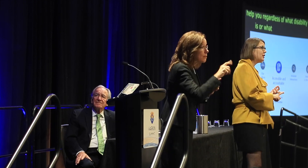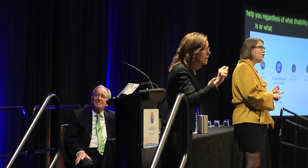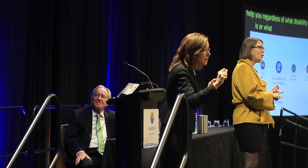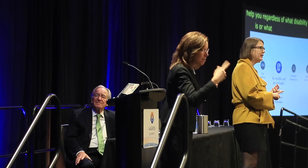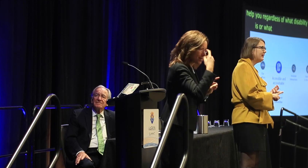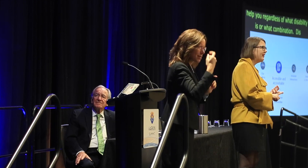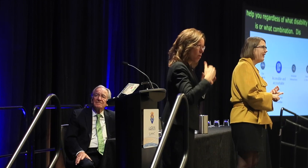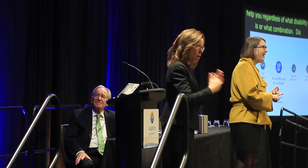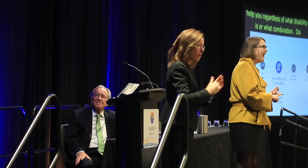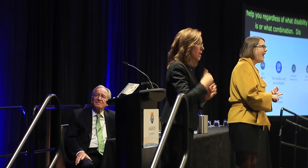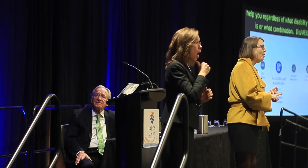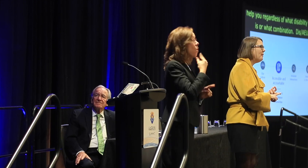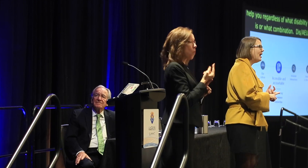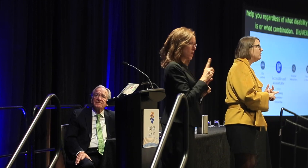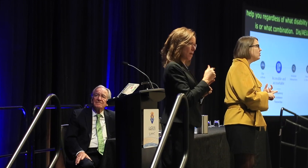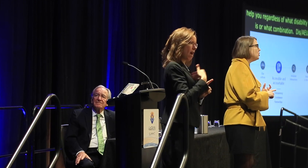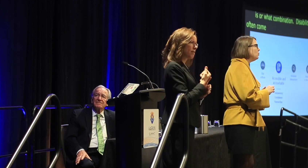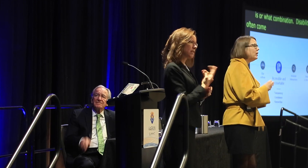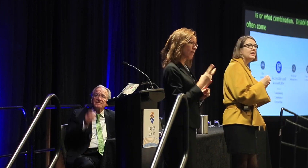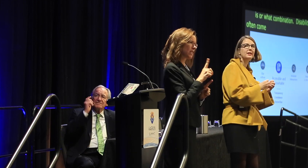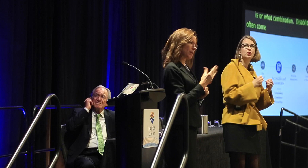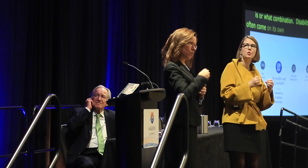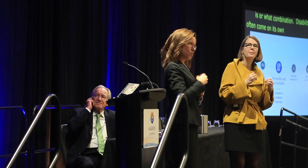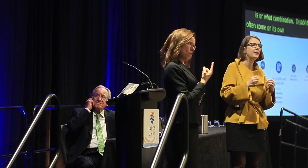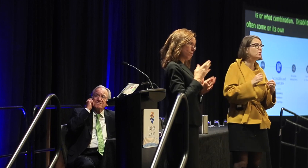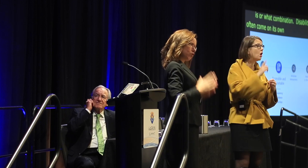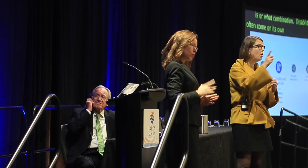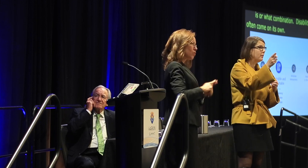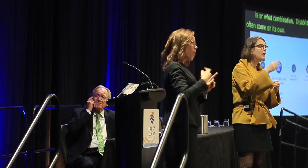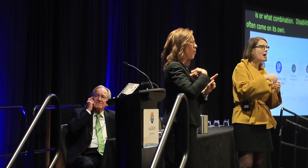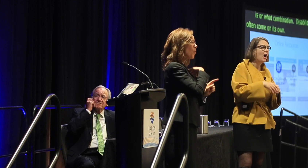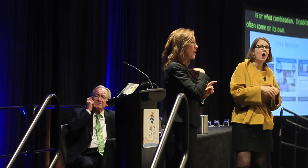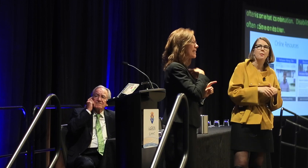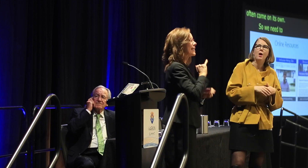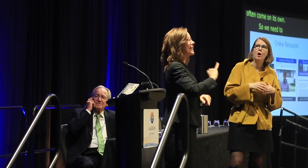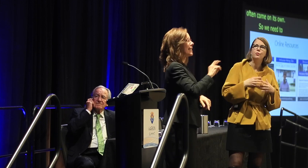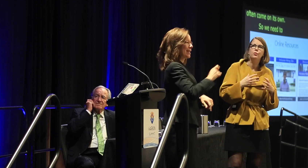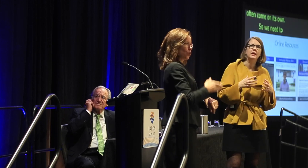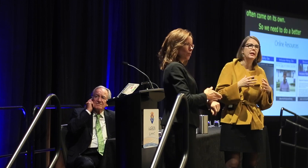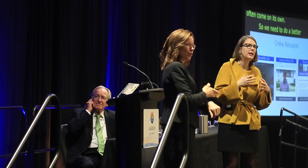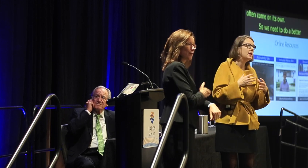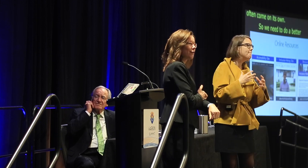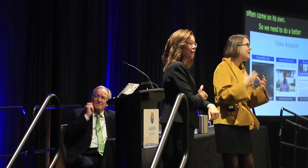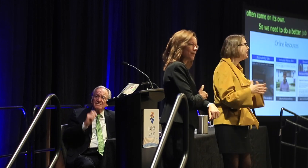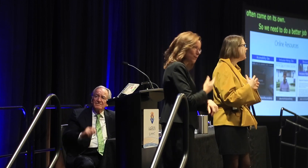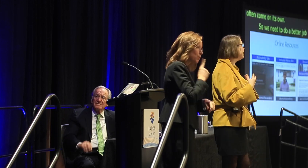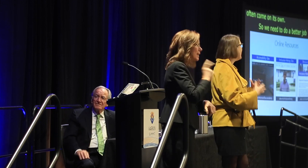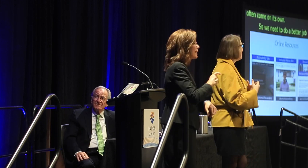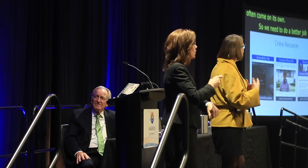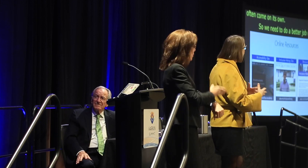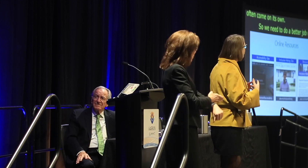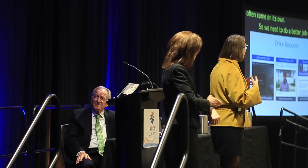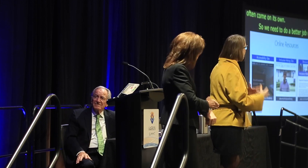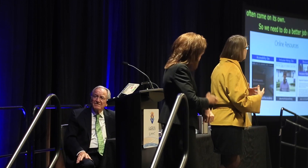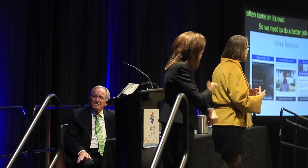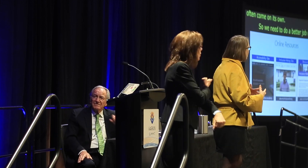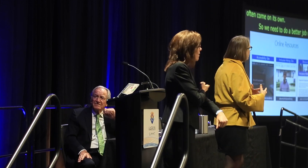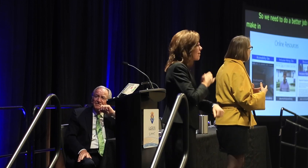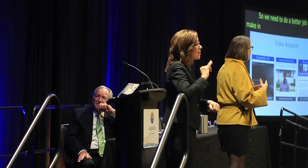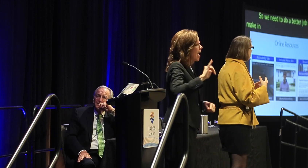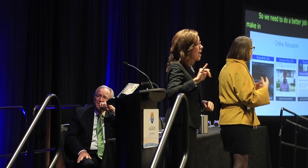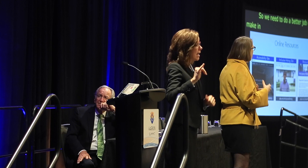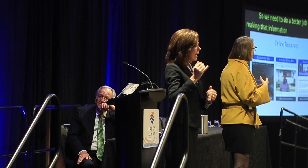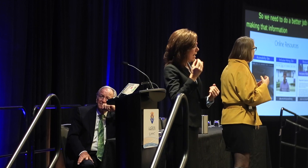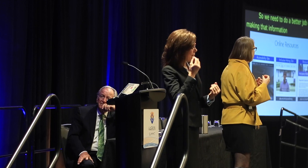often come on its own. And so we need to do a better job of really making that